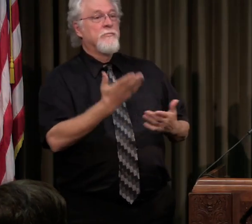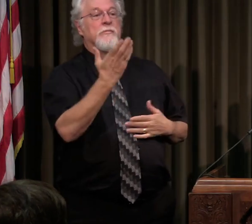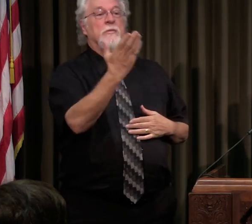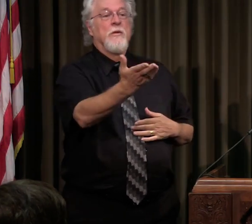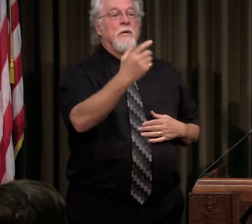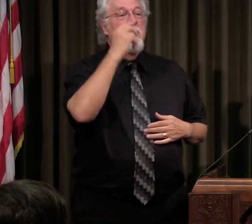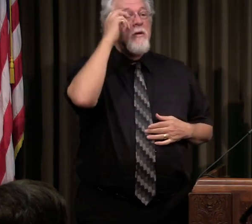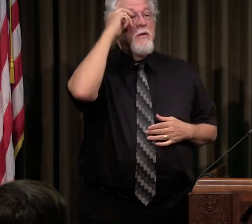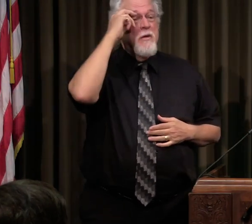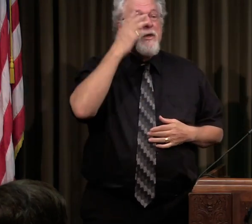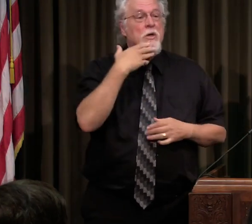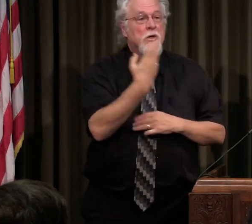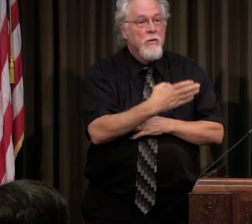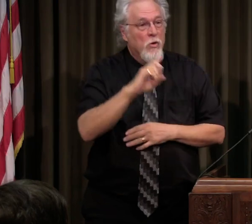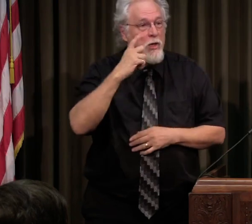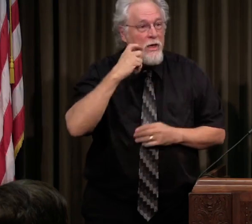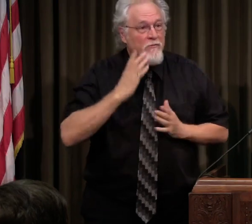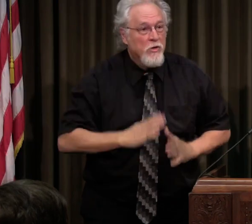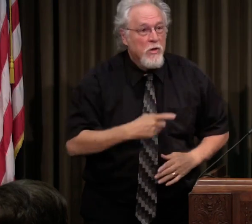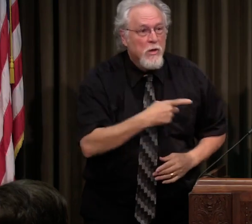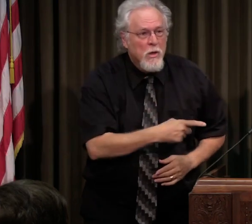ma'am.